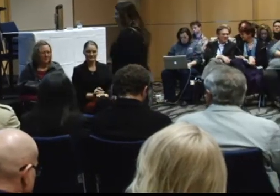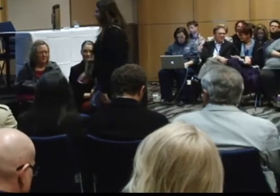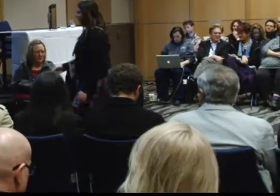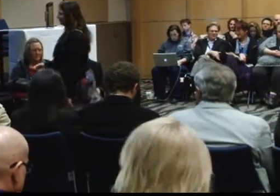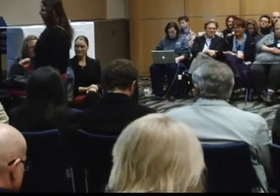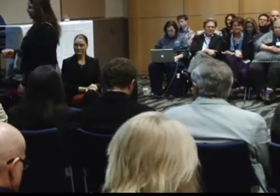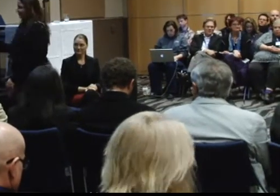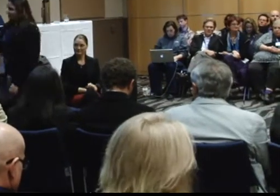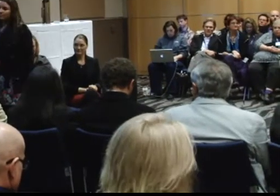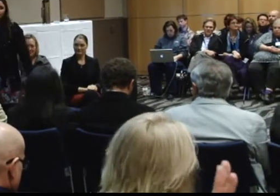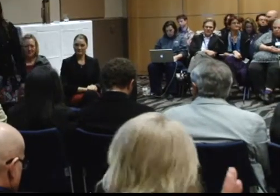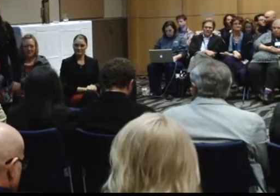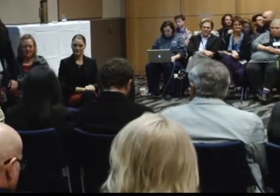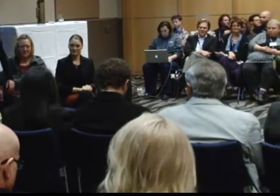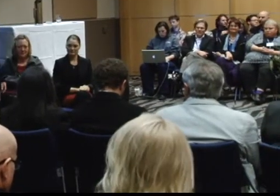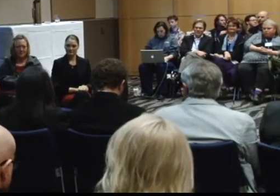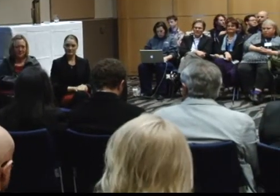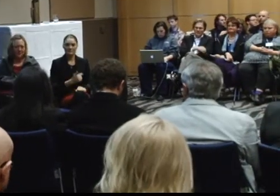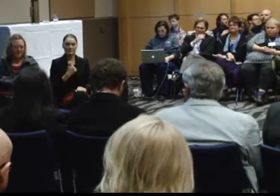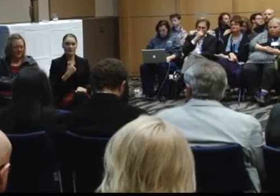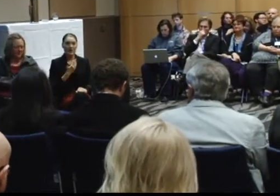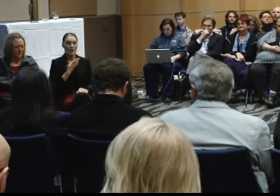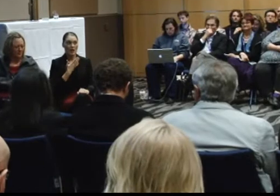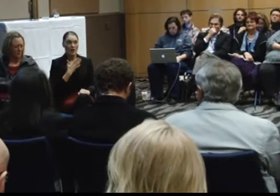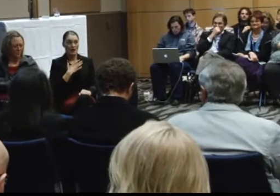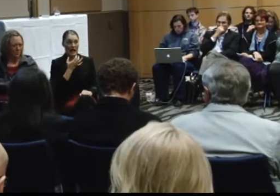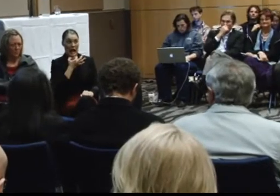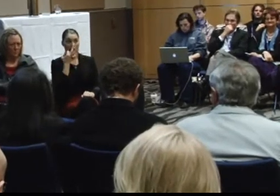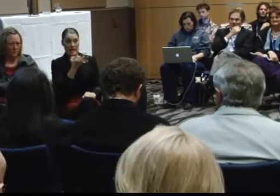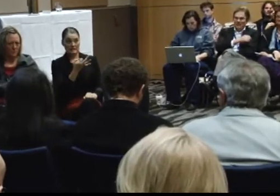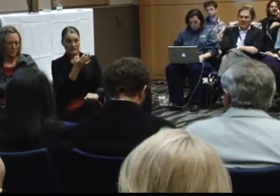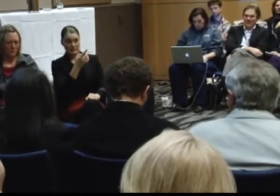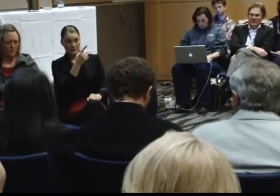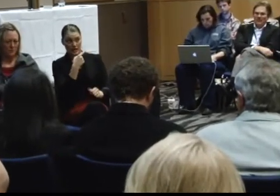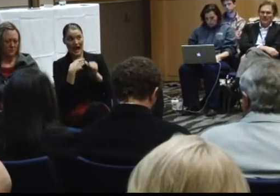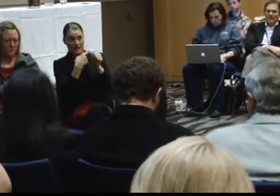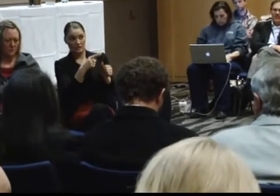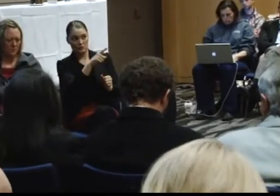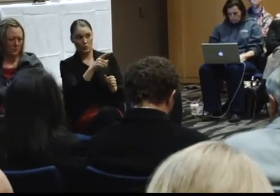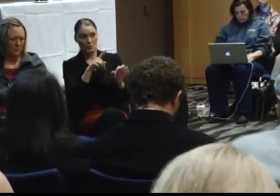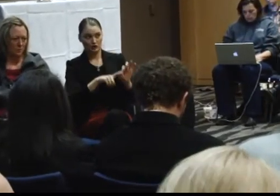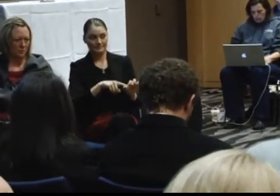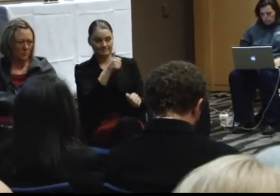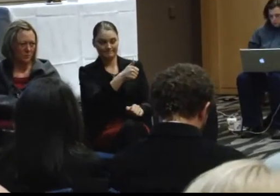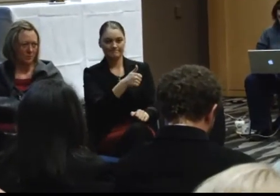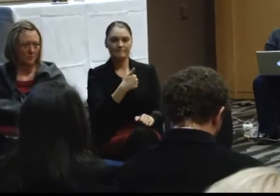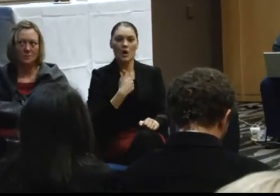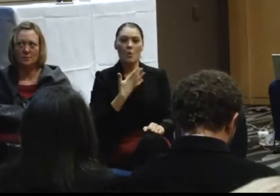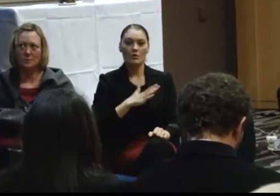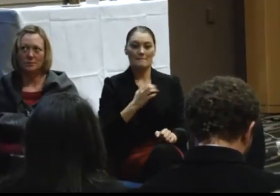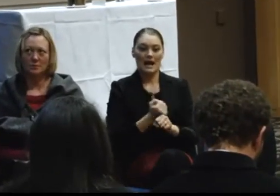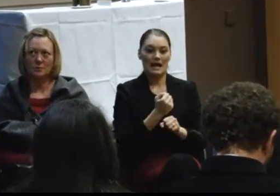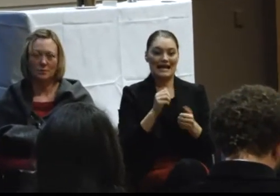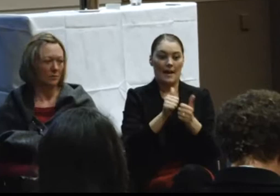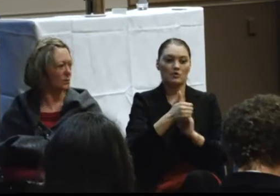jumps and so on. I'd like to answer your question, Stephen. I would like you to make games on all the